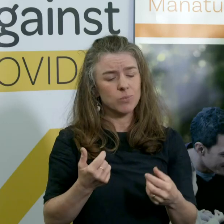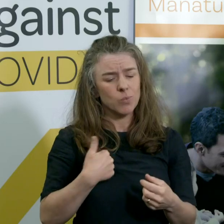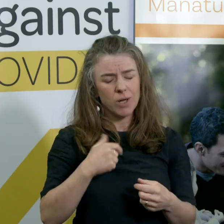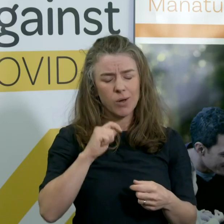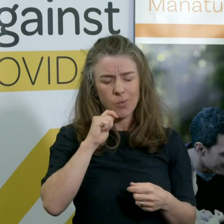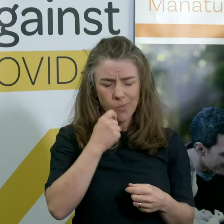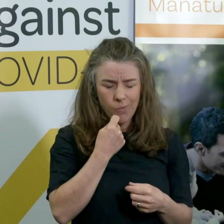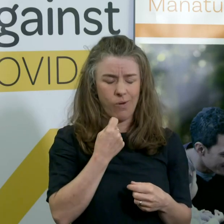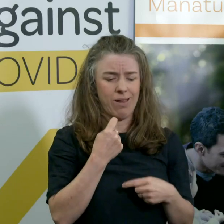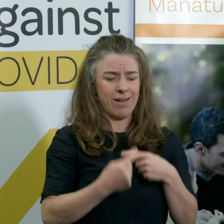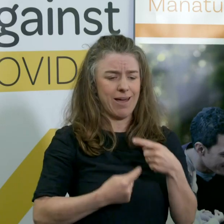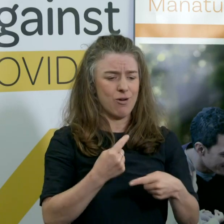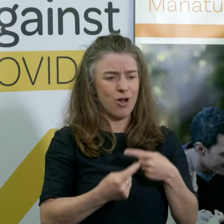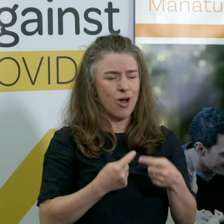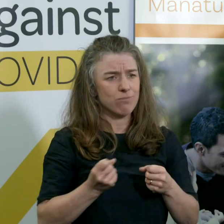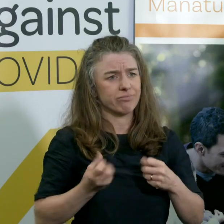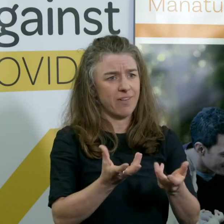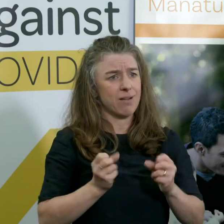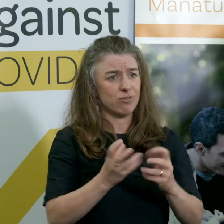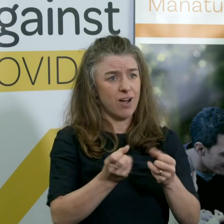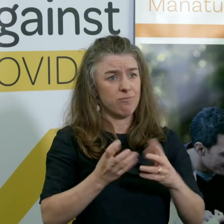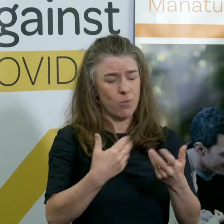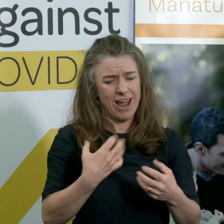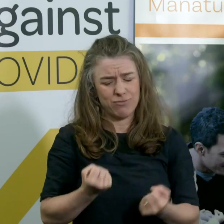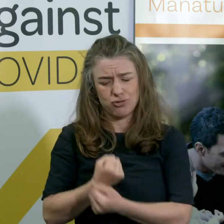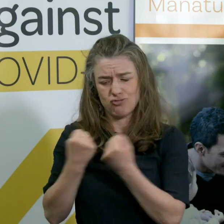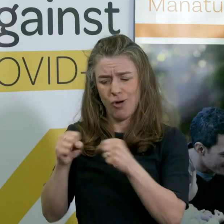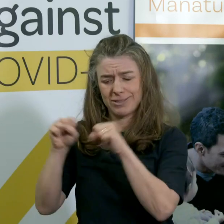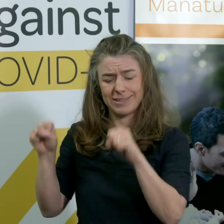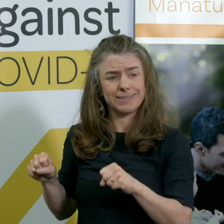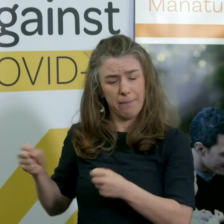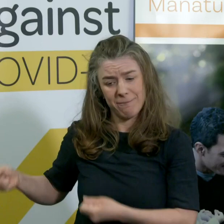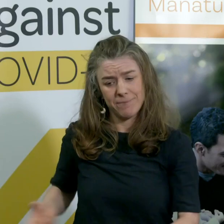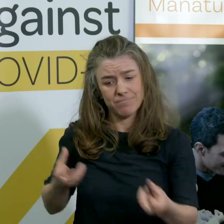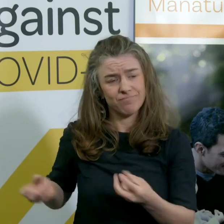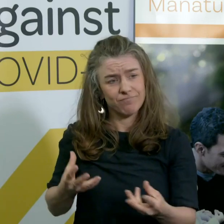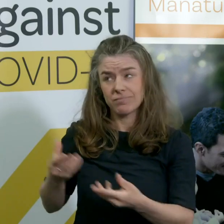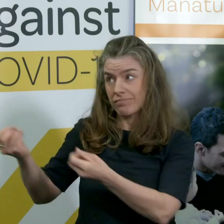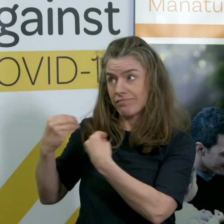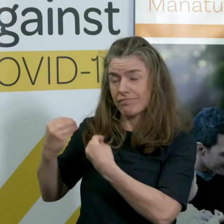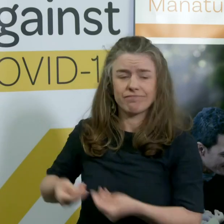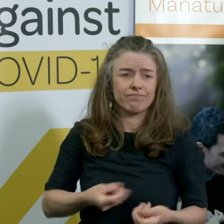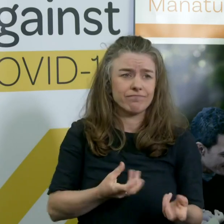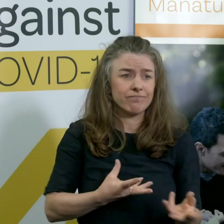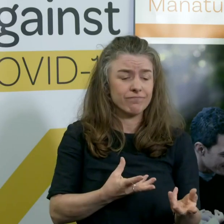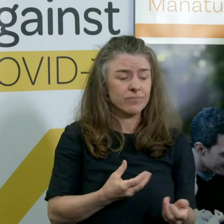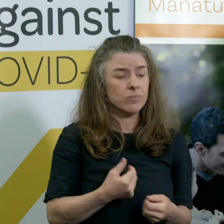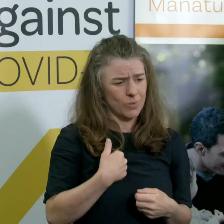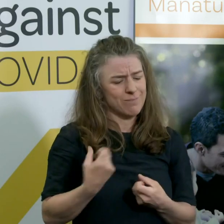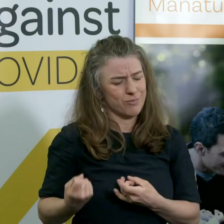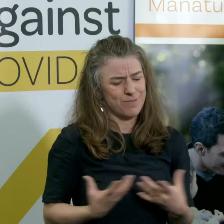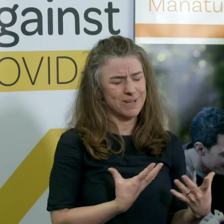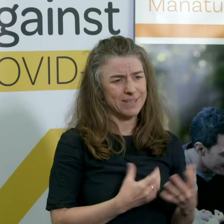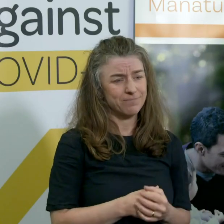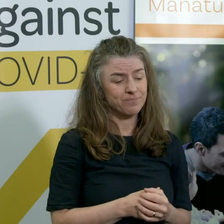and fulfil our promise to you. We are prepared, and while we are experiencing a run on demand, it is not